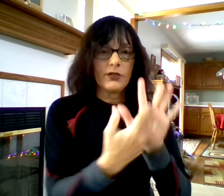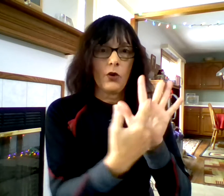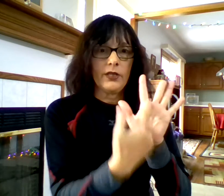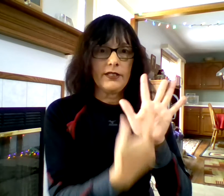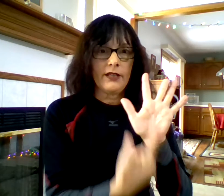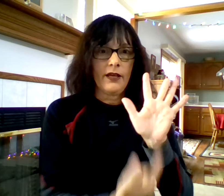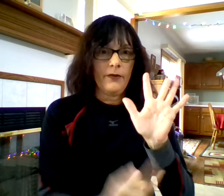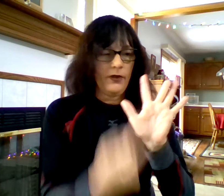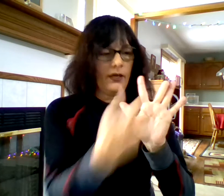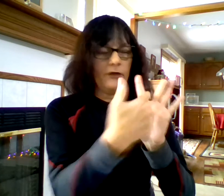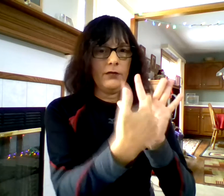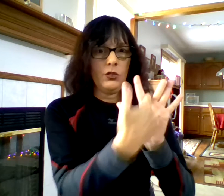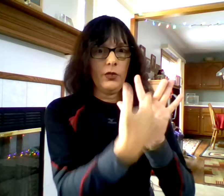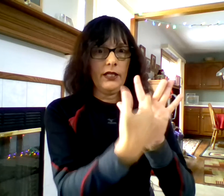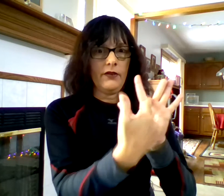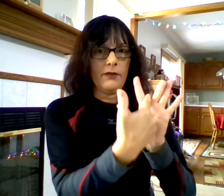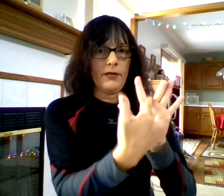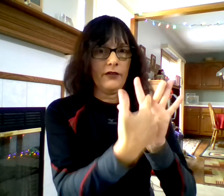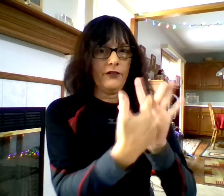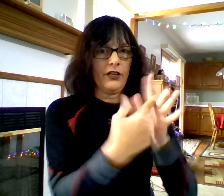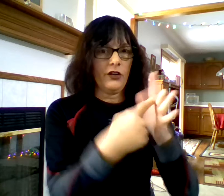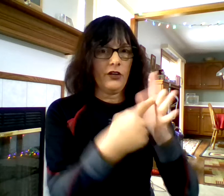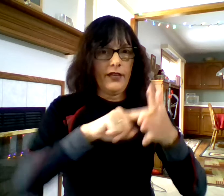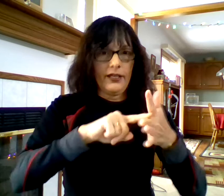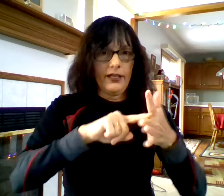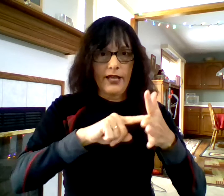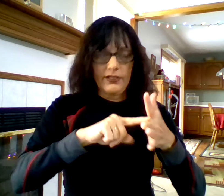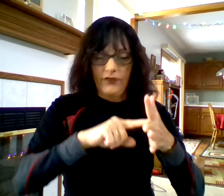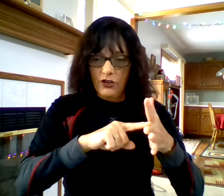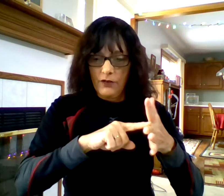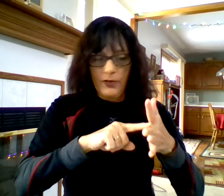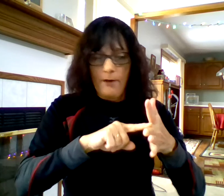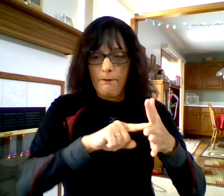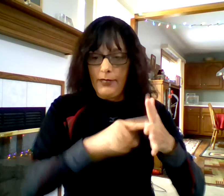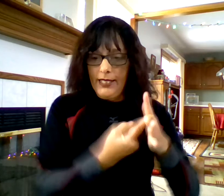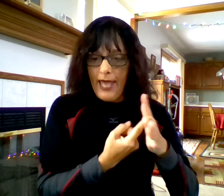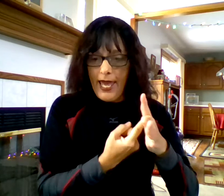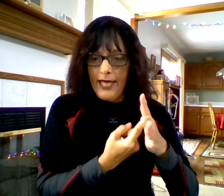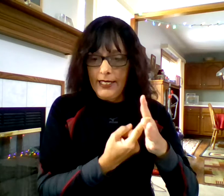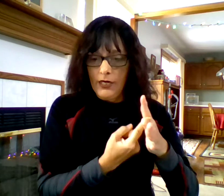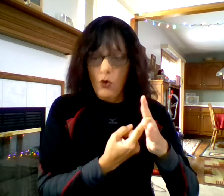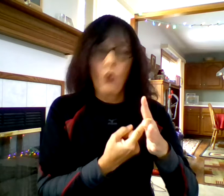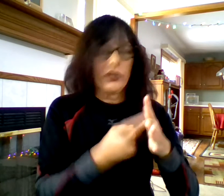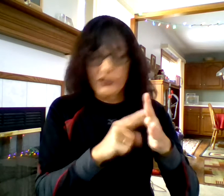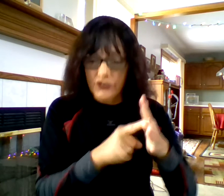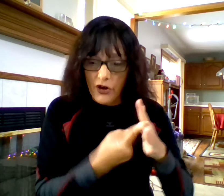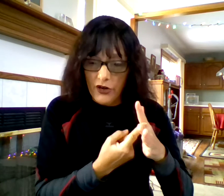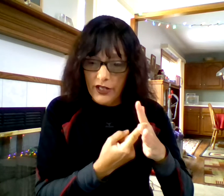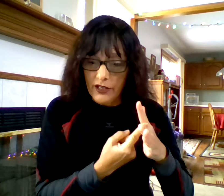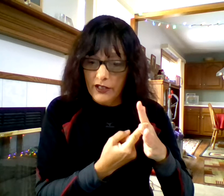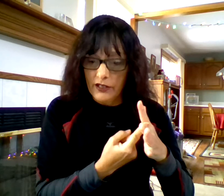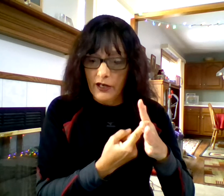so it's in between the middle finger and the index finger, began or started